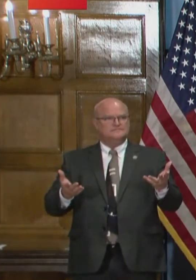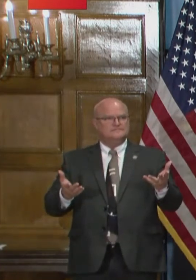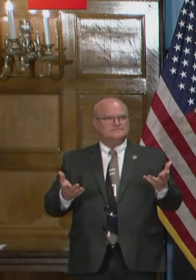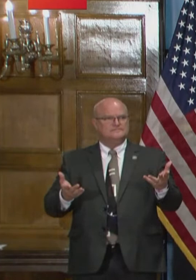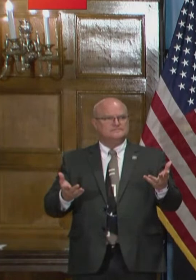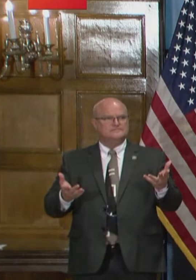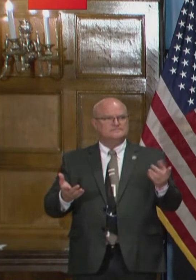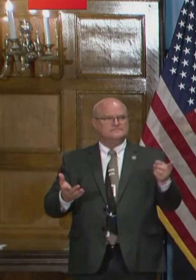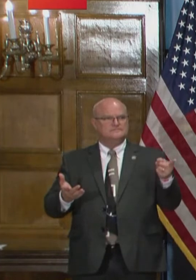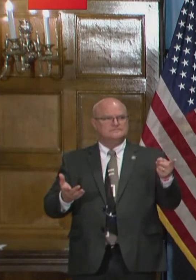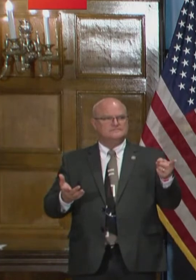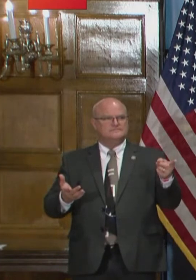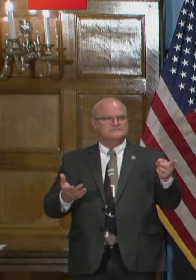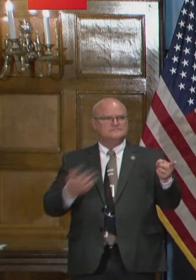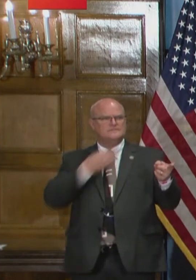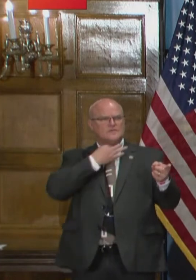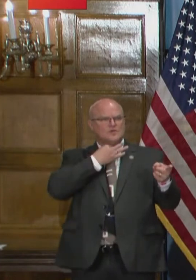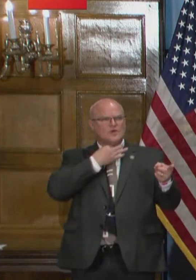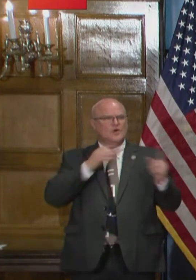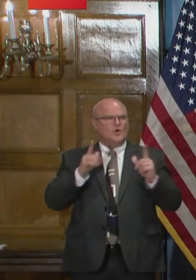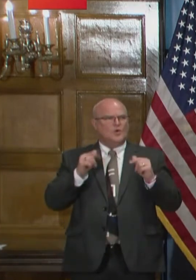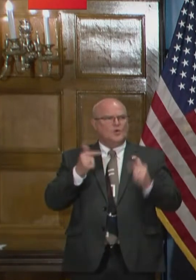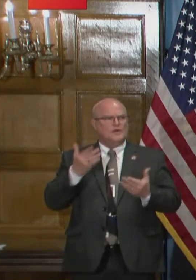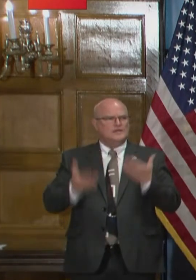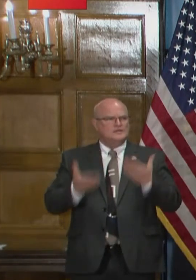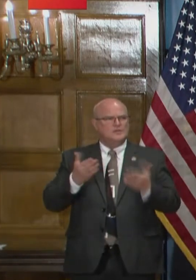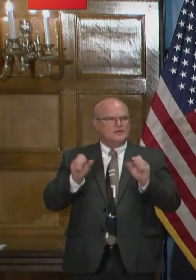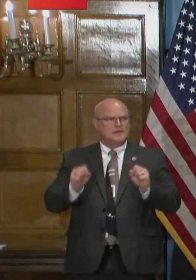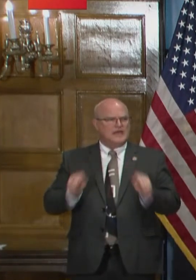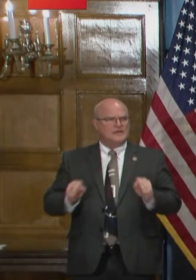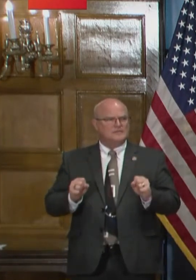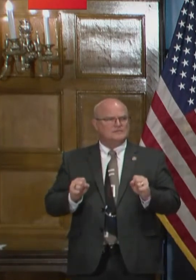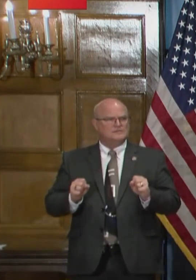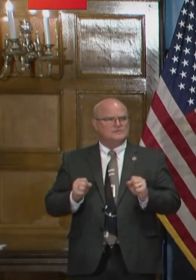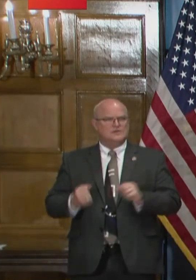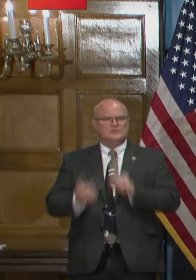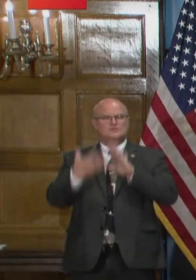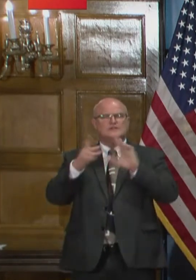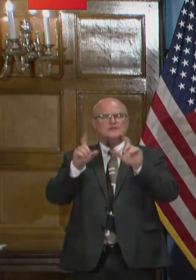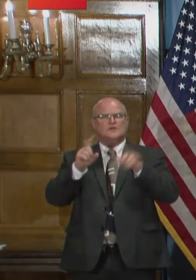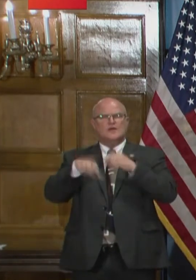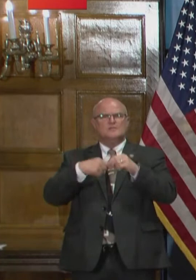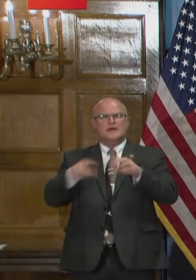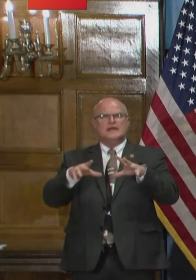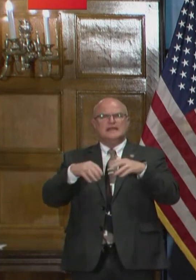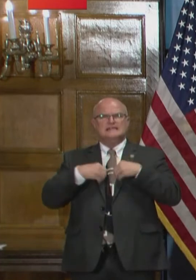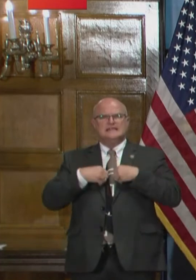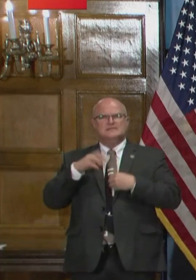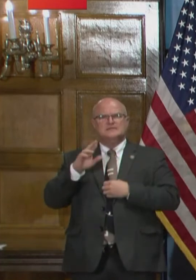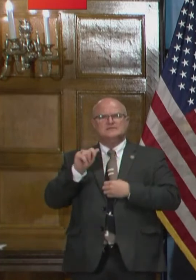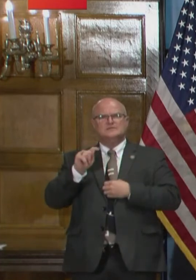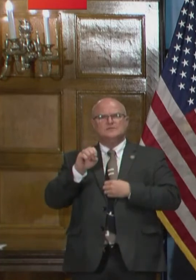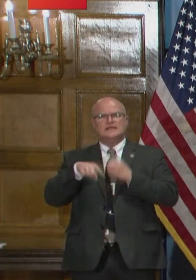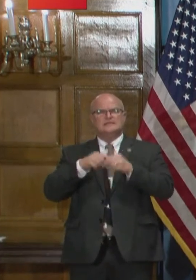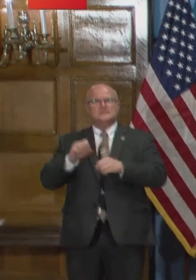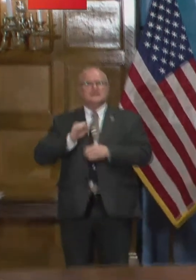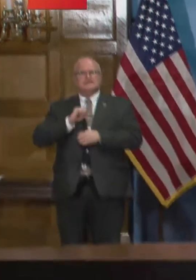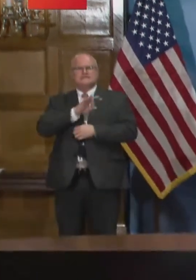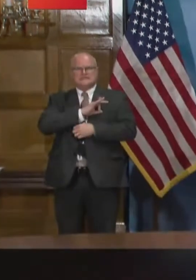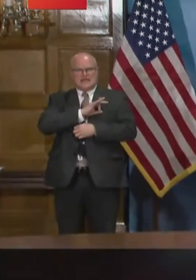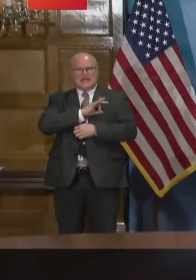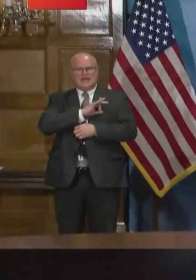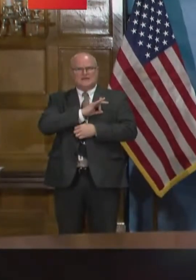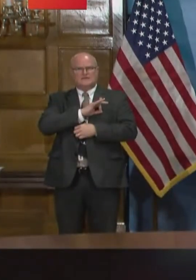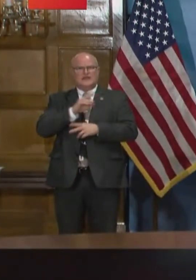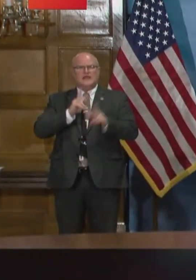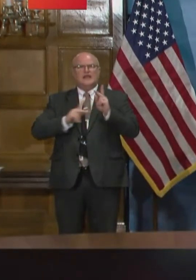anybody. I'm just wondering when you might be able to address that question about acceptance rates among staff and